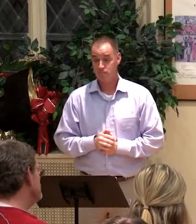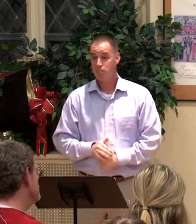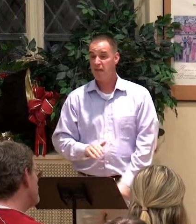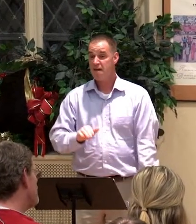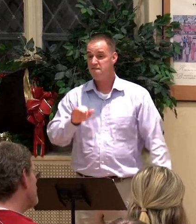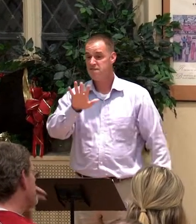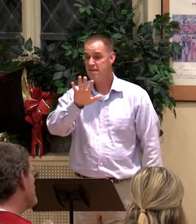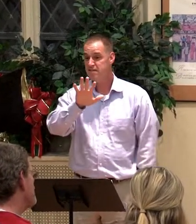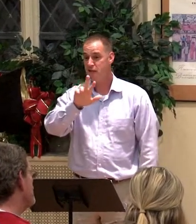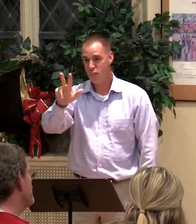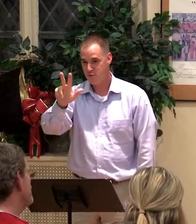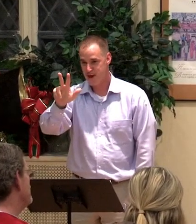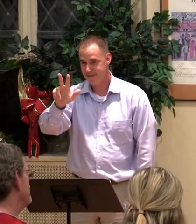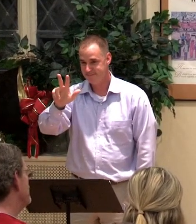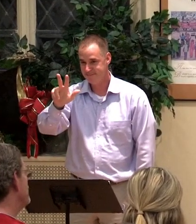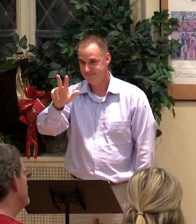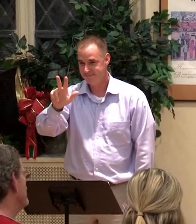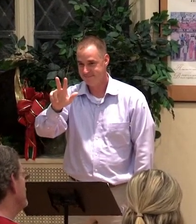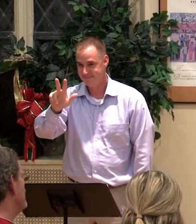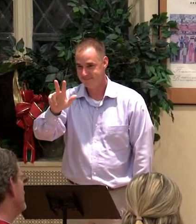53.